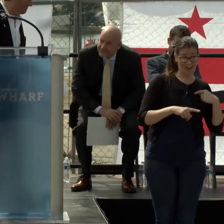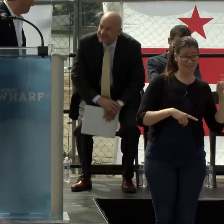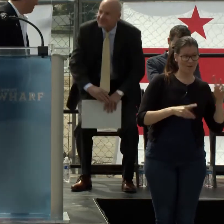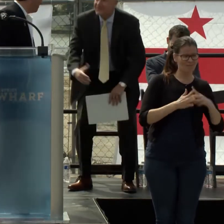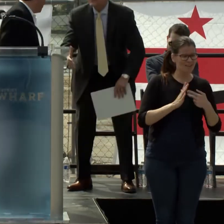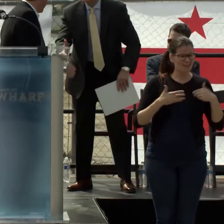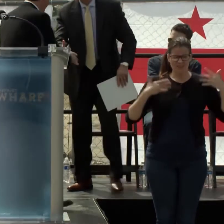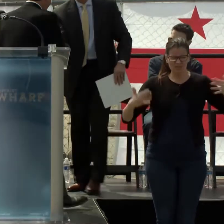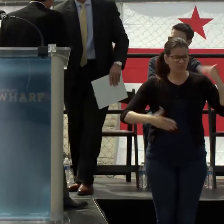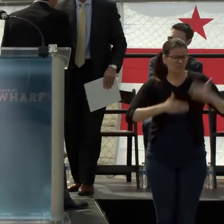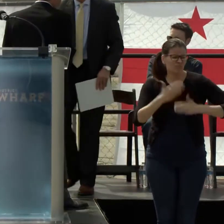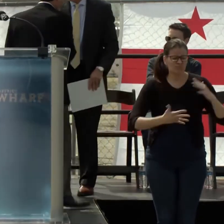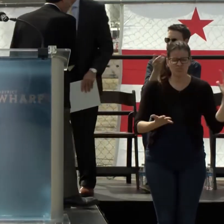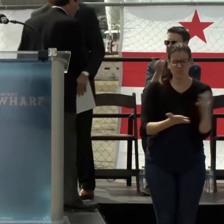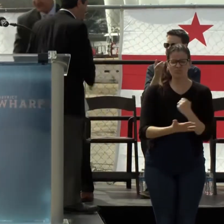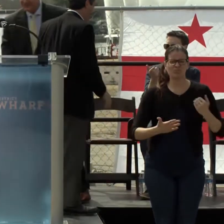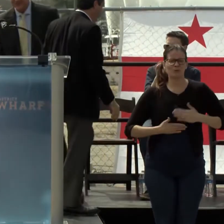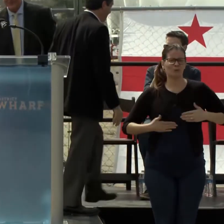much.